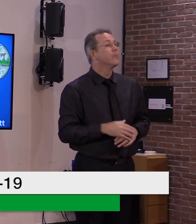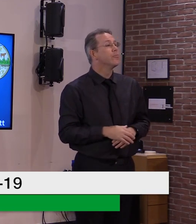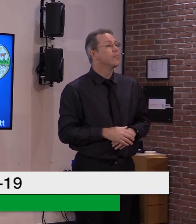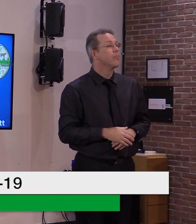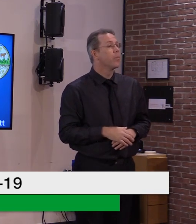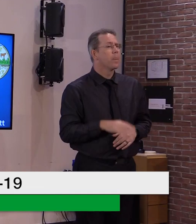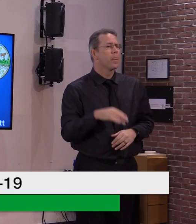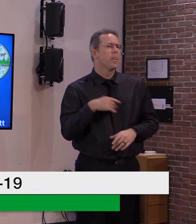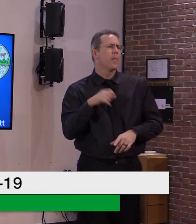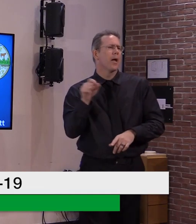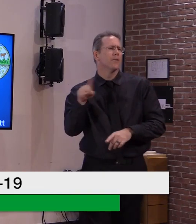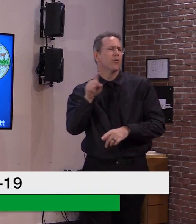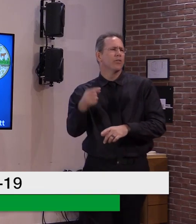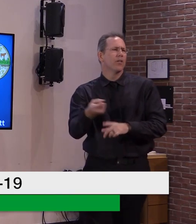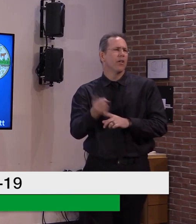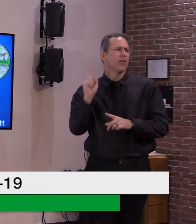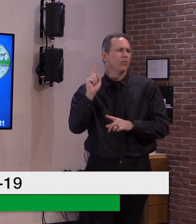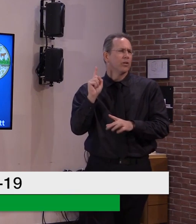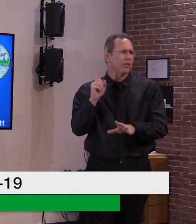following reports